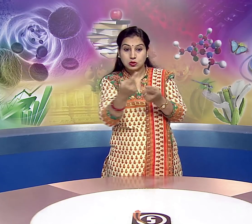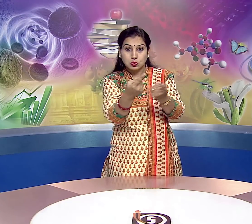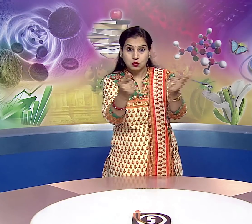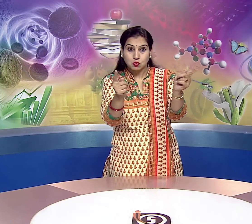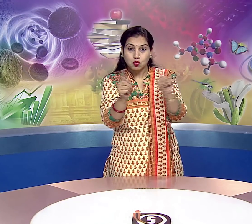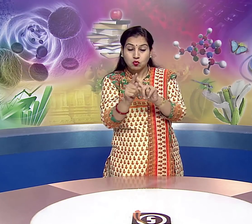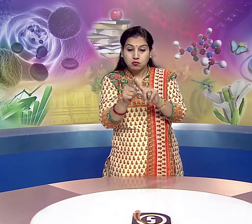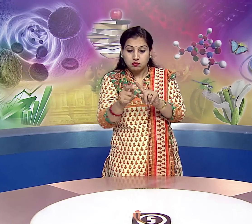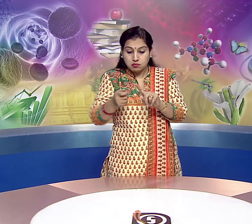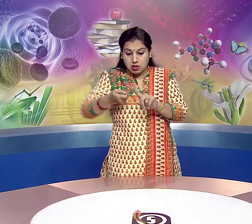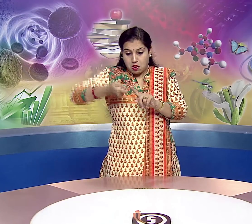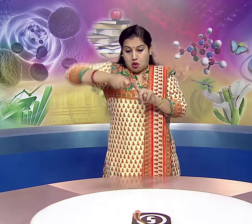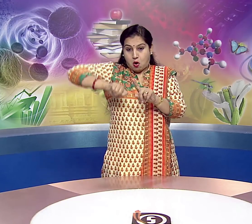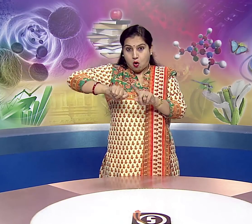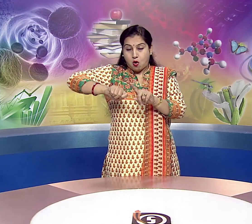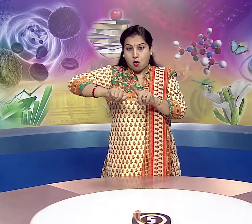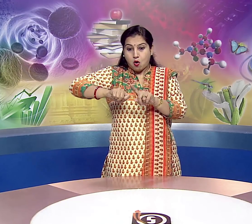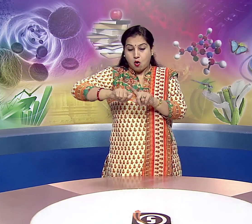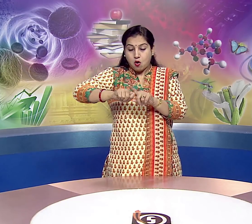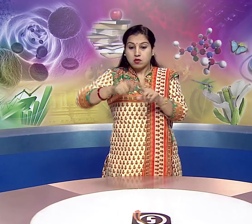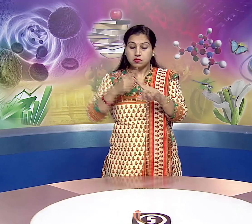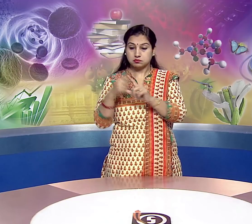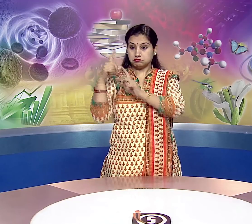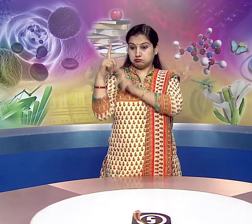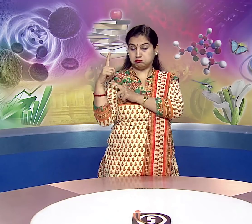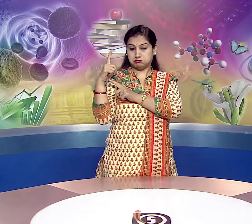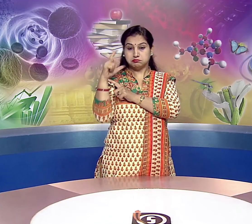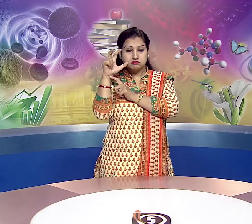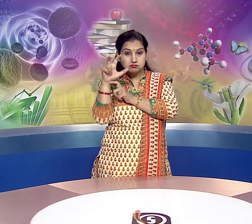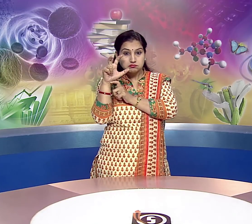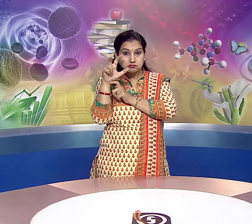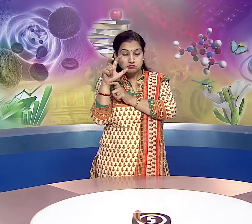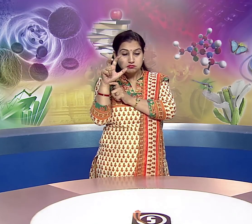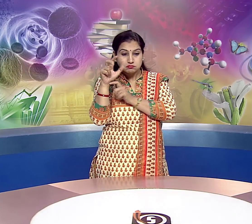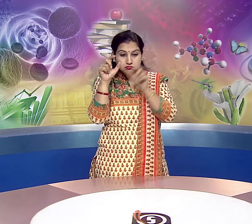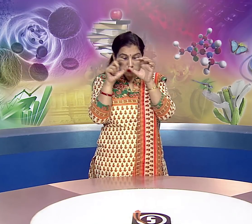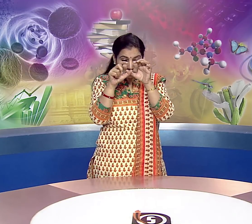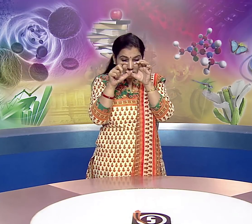and kept a full guard on his movement.